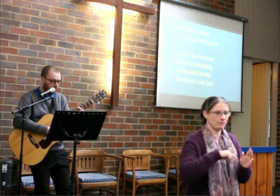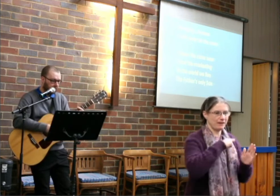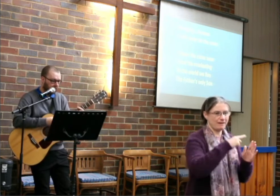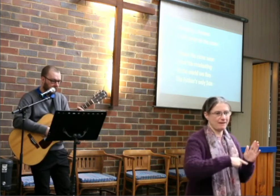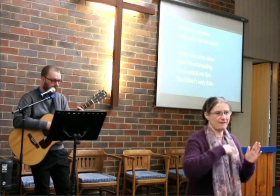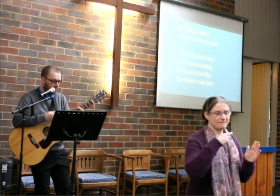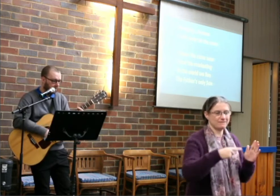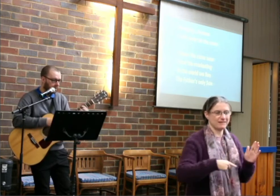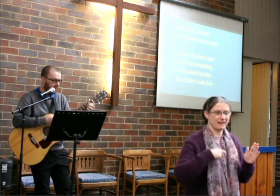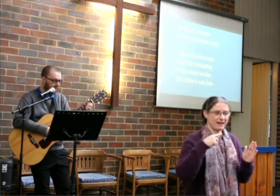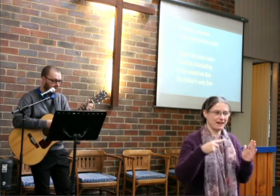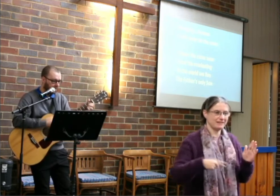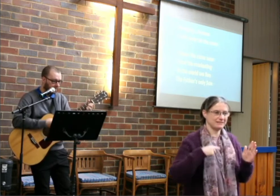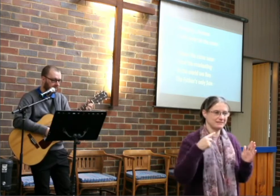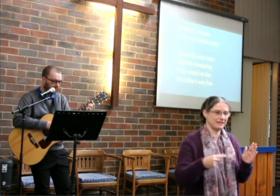From the